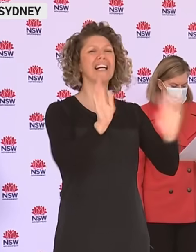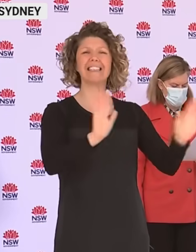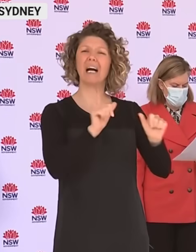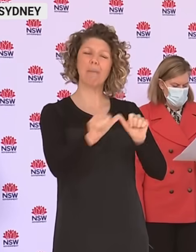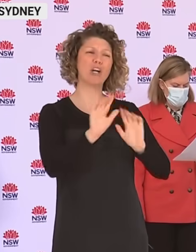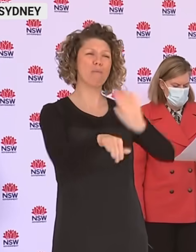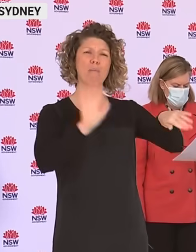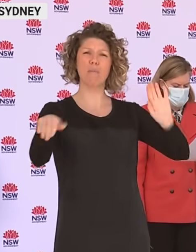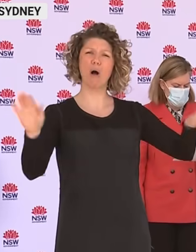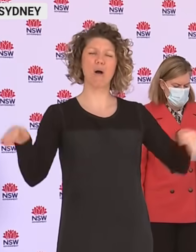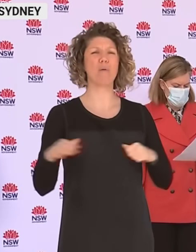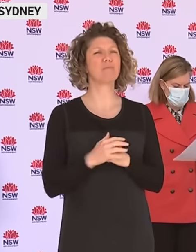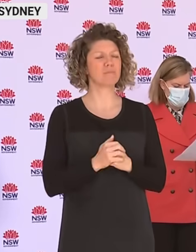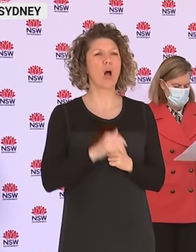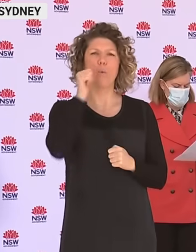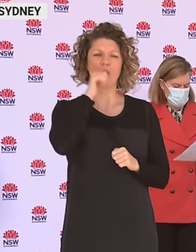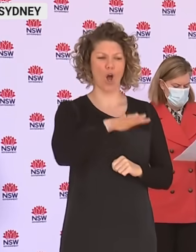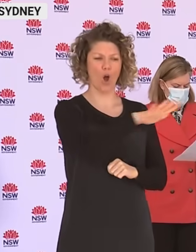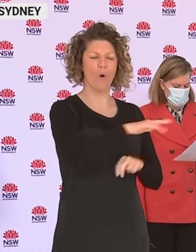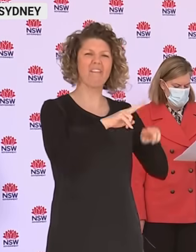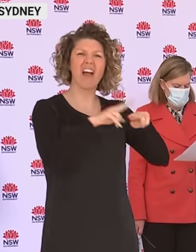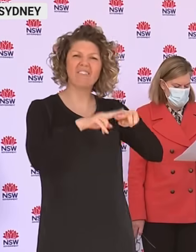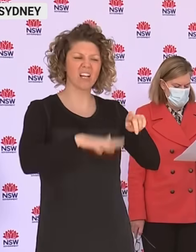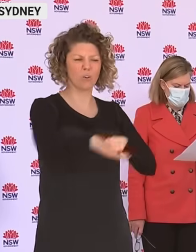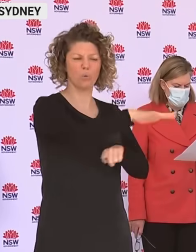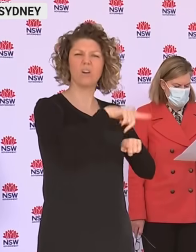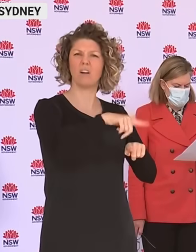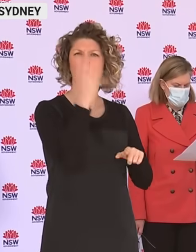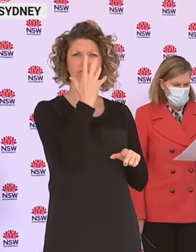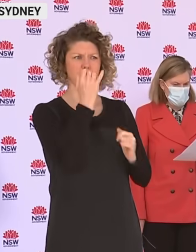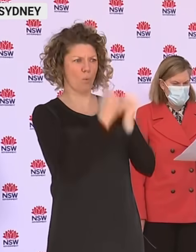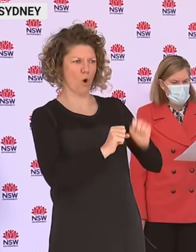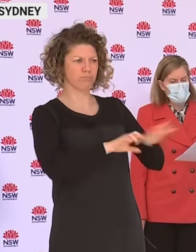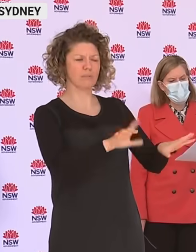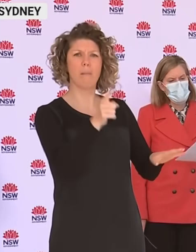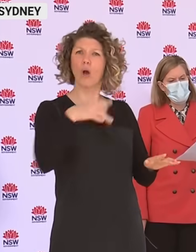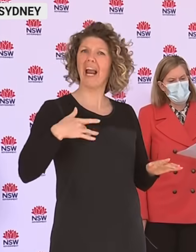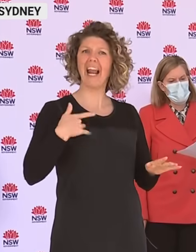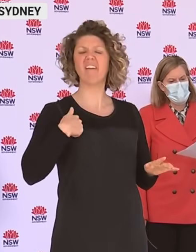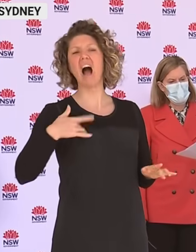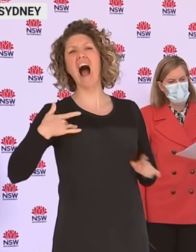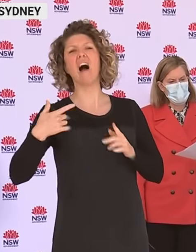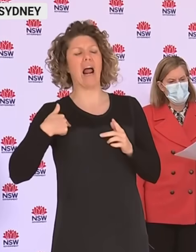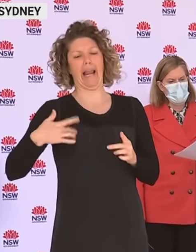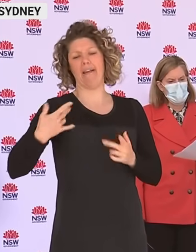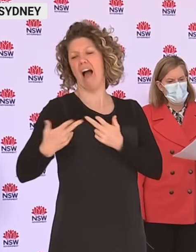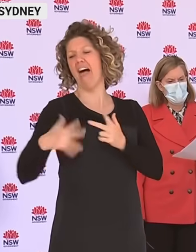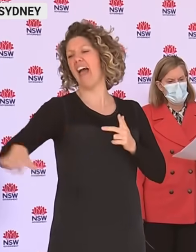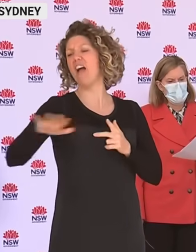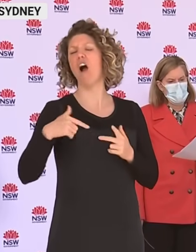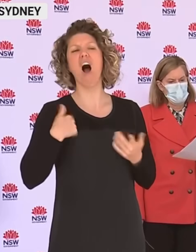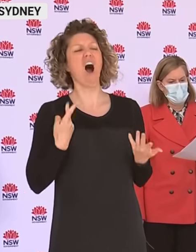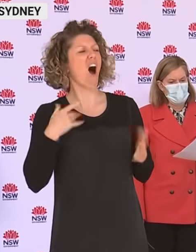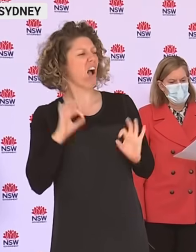of the cases, it's really important for all of us, no matter where you live, no matter your circumstances, to stay at home, because we